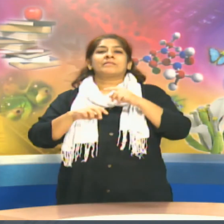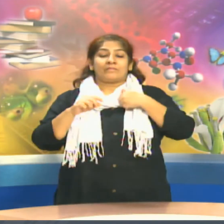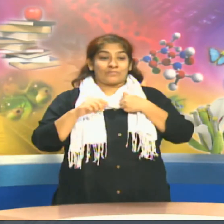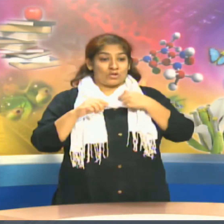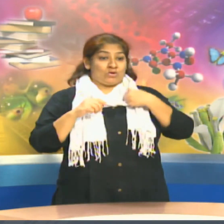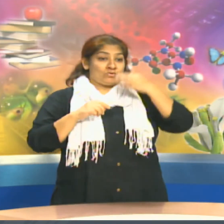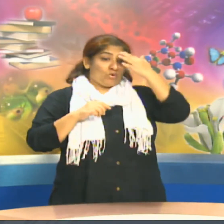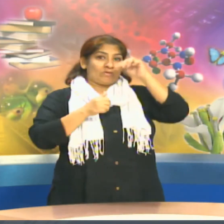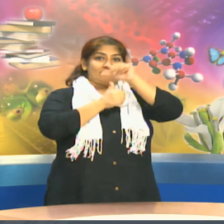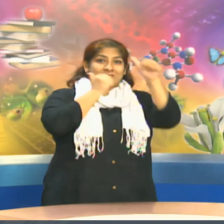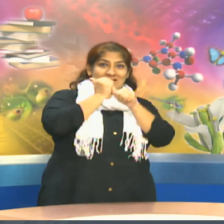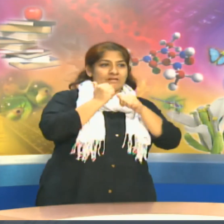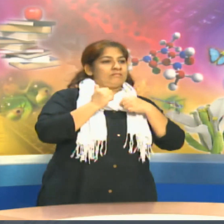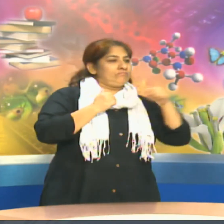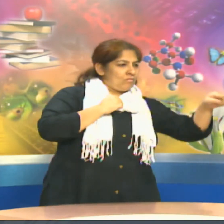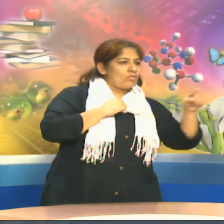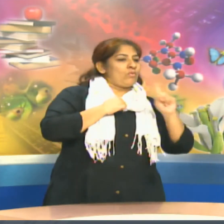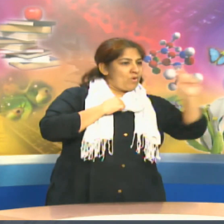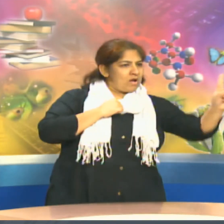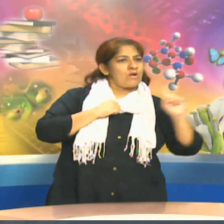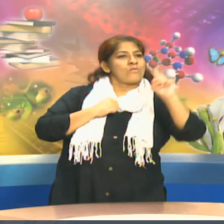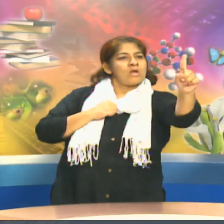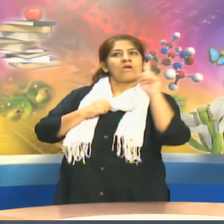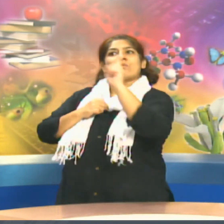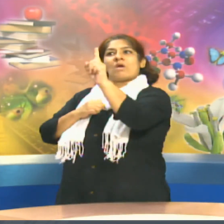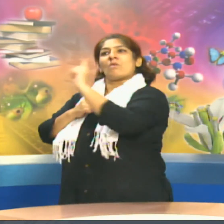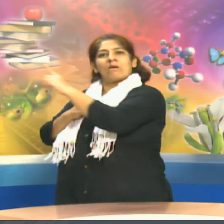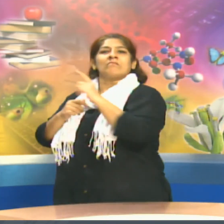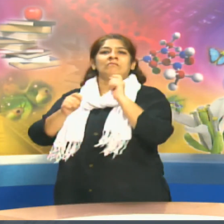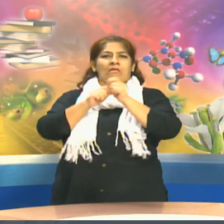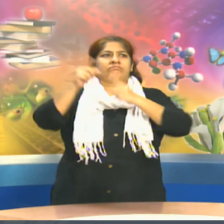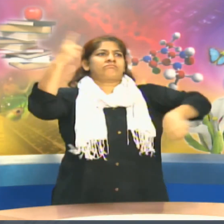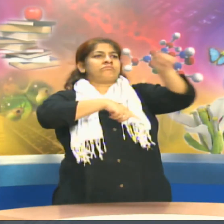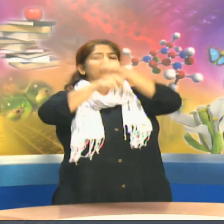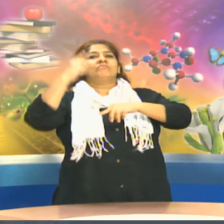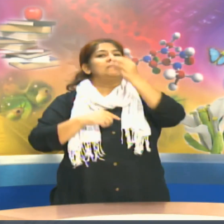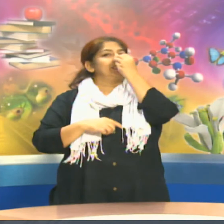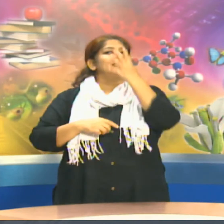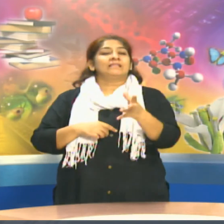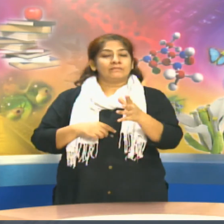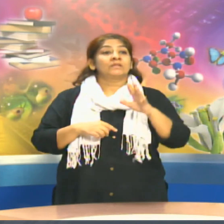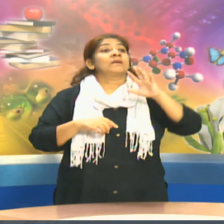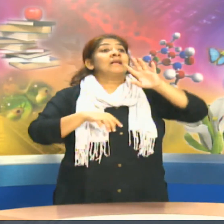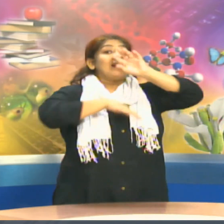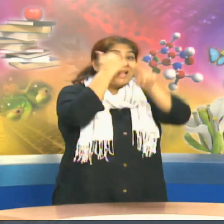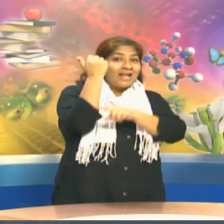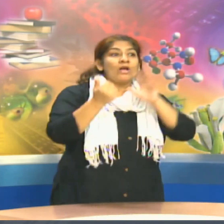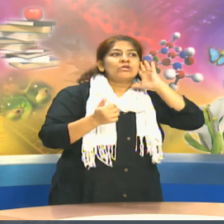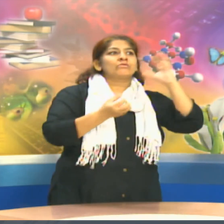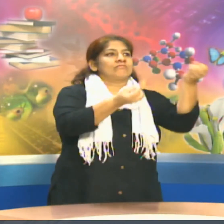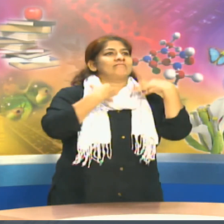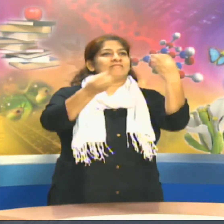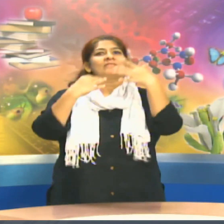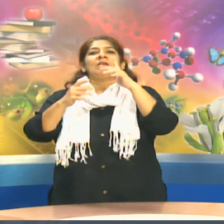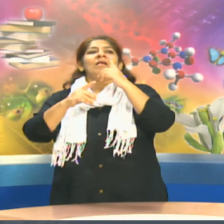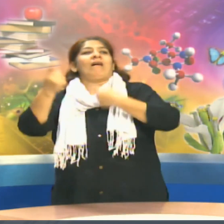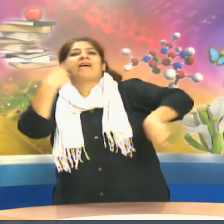go to every country myself alone. So we allot people there, or we